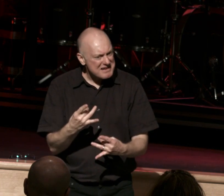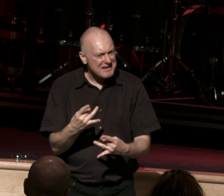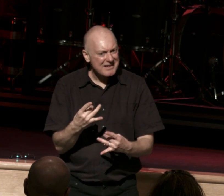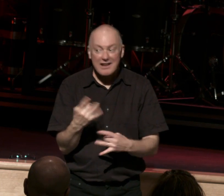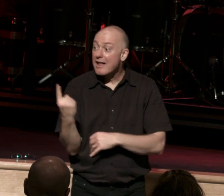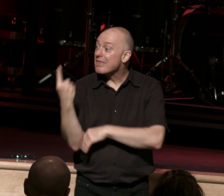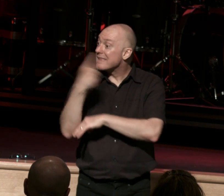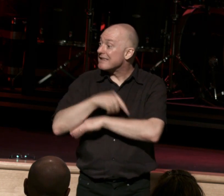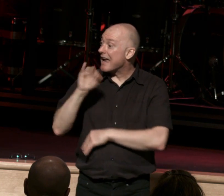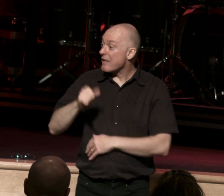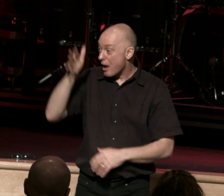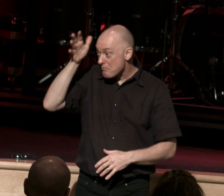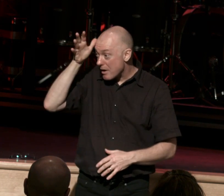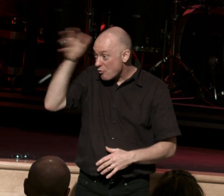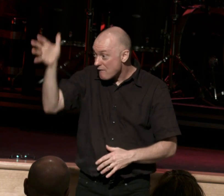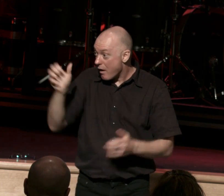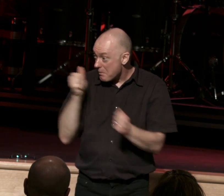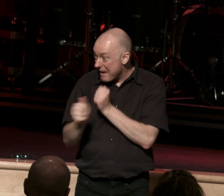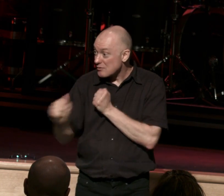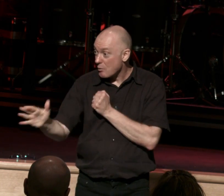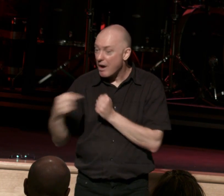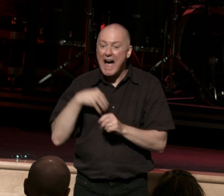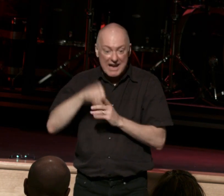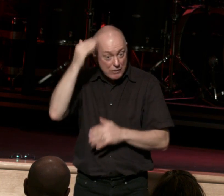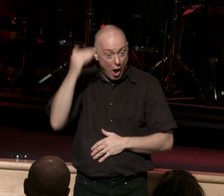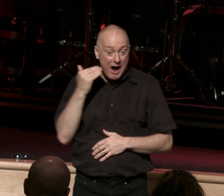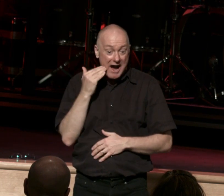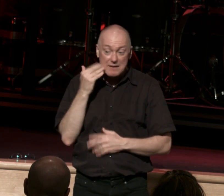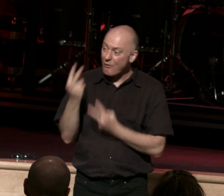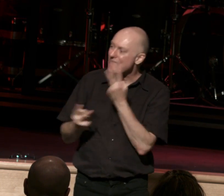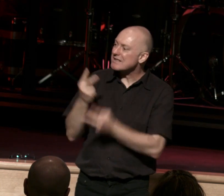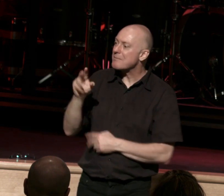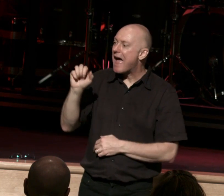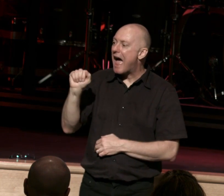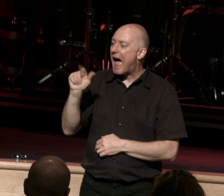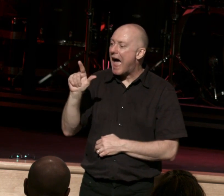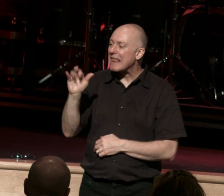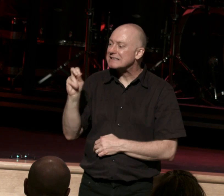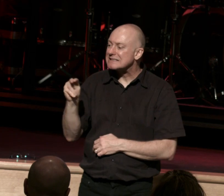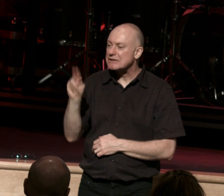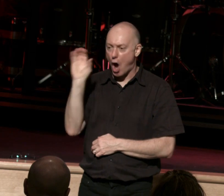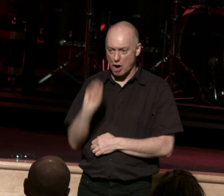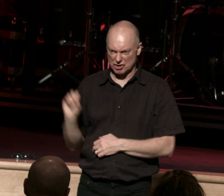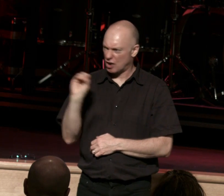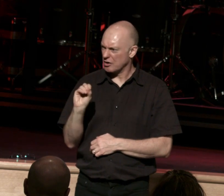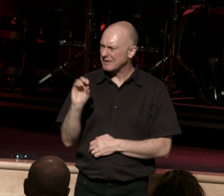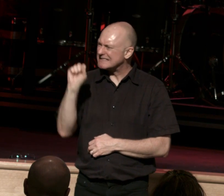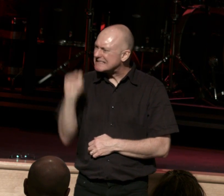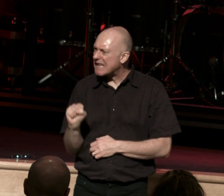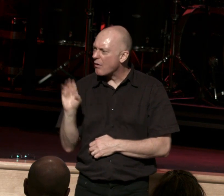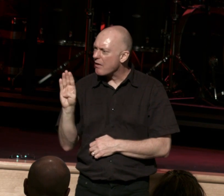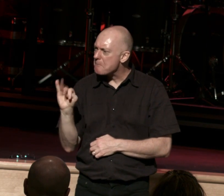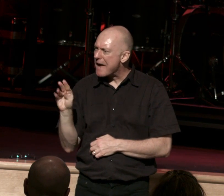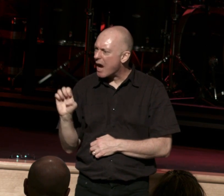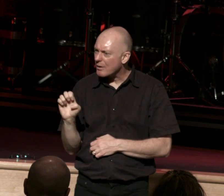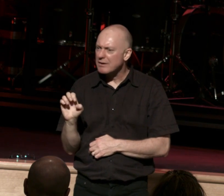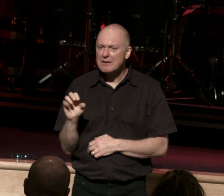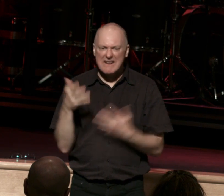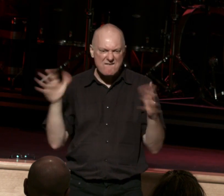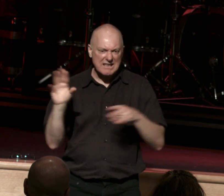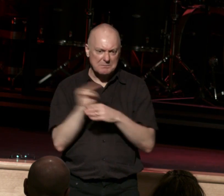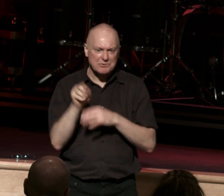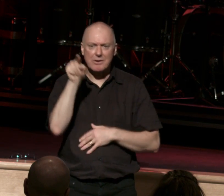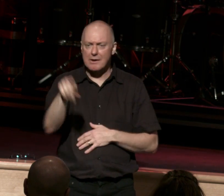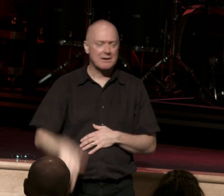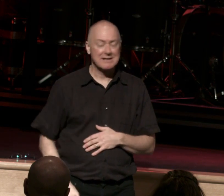too, the day that my grandfather passed away, I was in the hospital visiting him up in Alliston, Ontario, just south of Barrie, where he finished